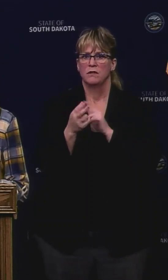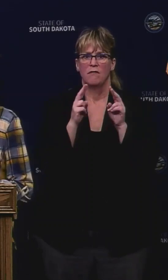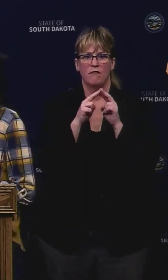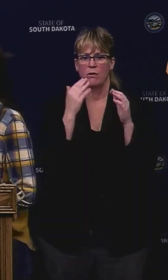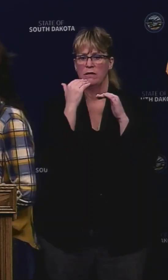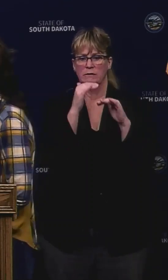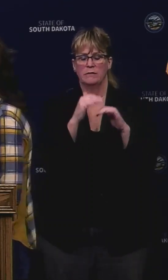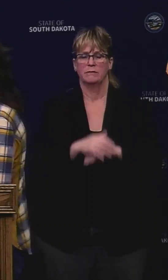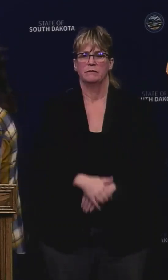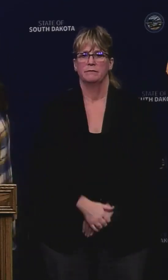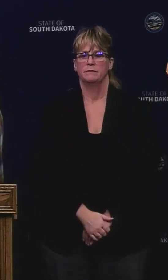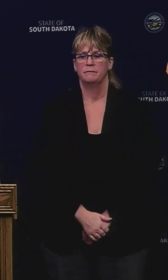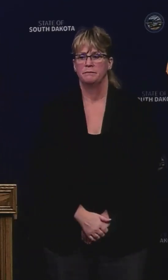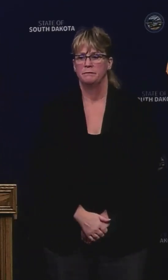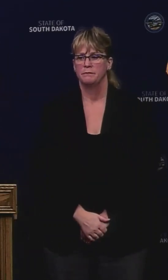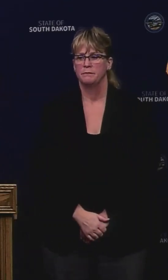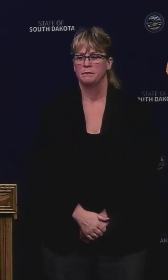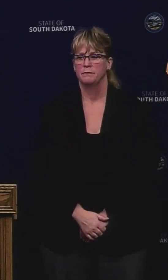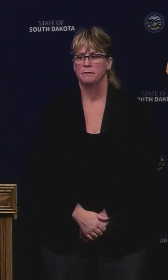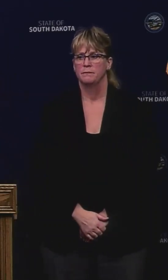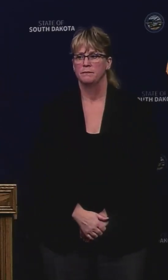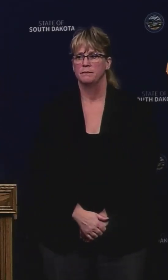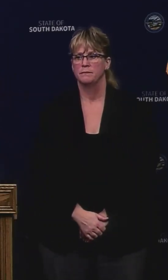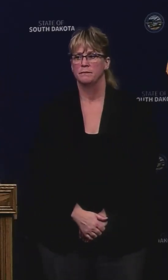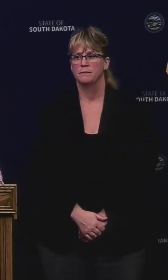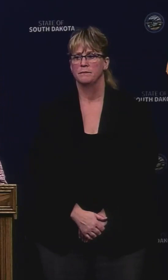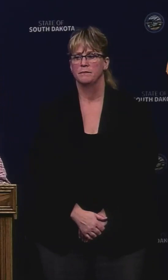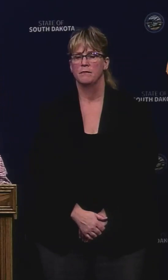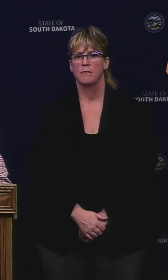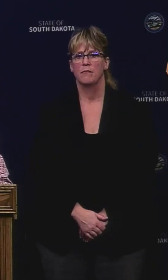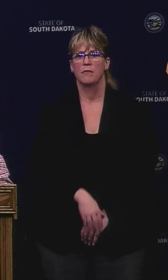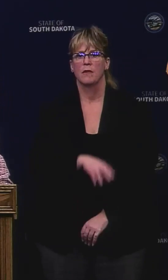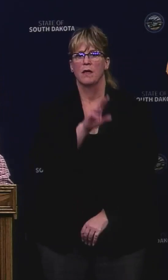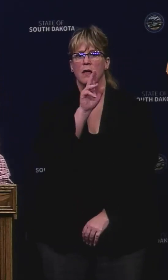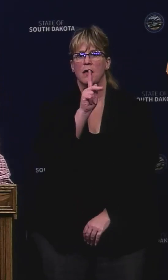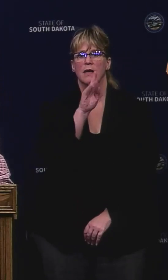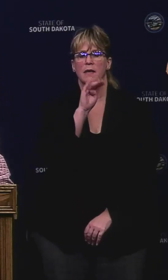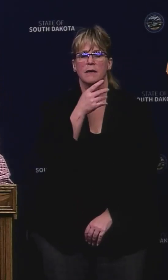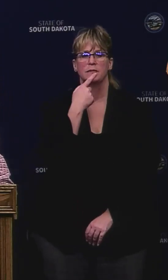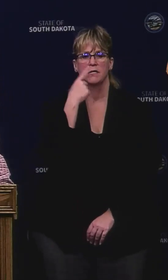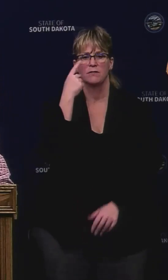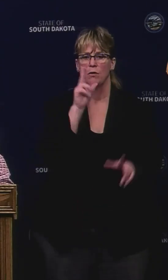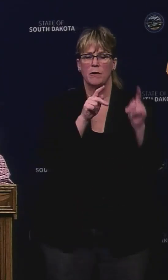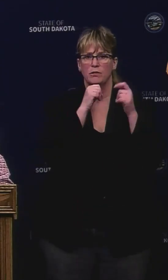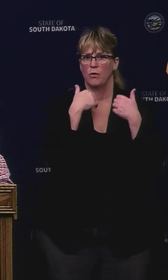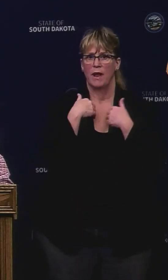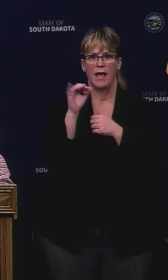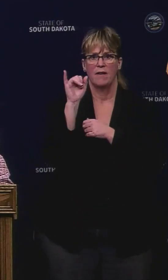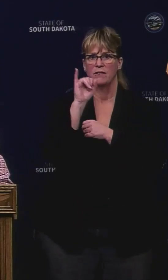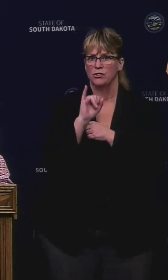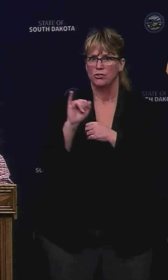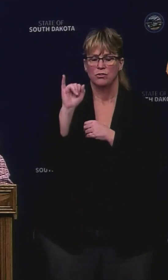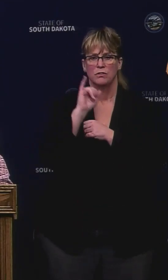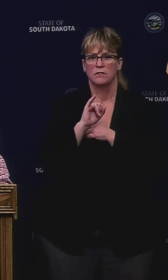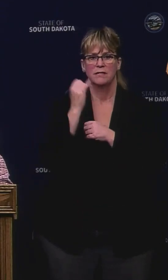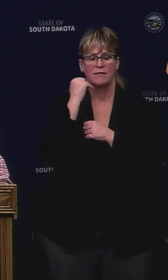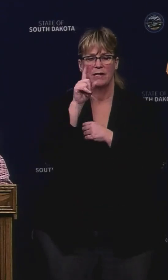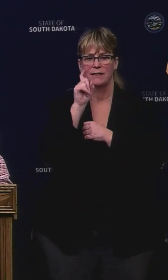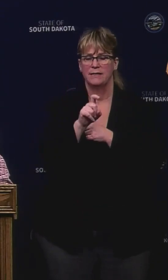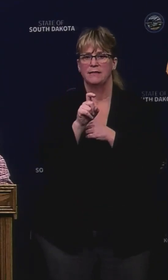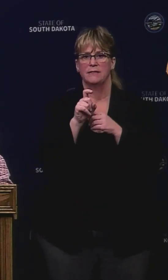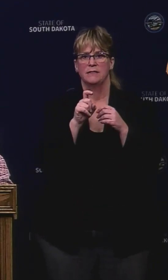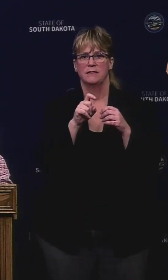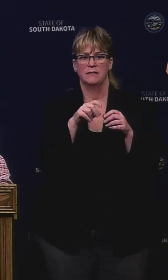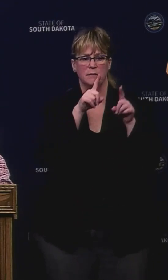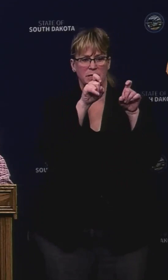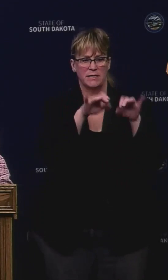limited. So this is Kim. In the case of people that don't have insurance, if they need to be tested